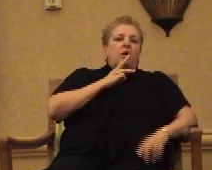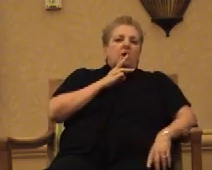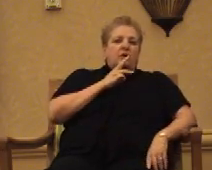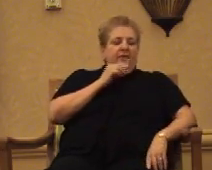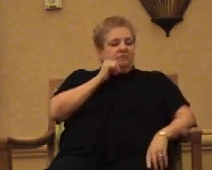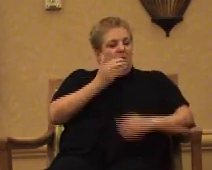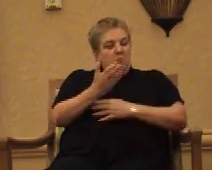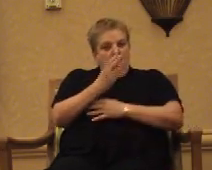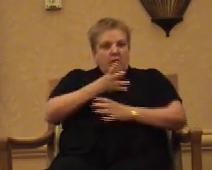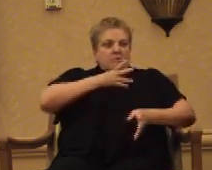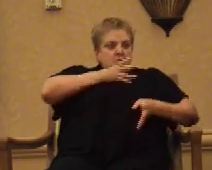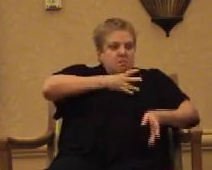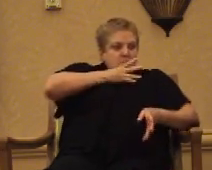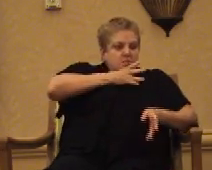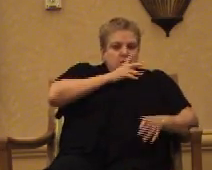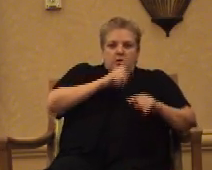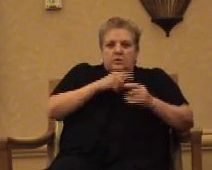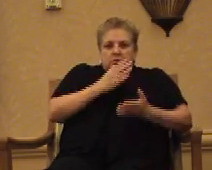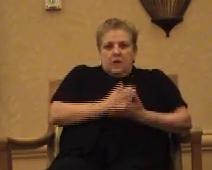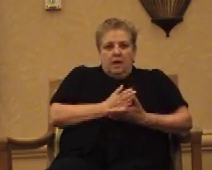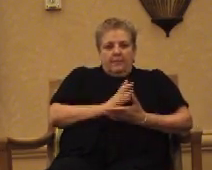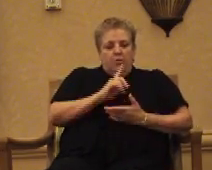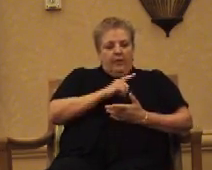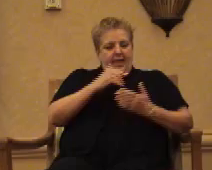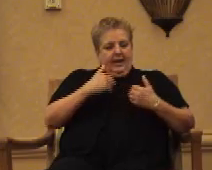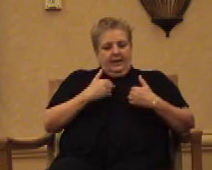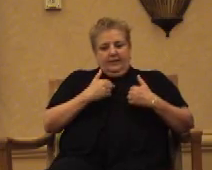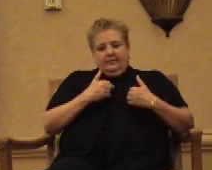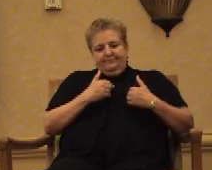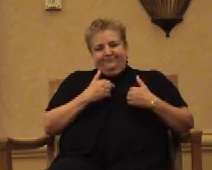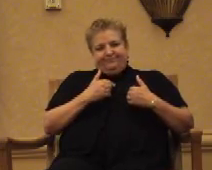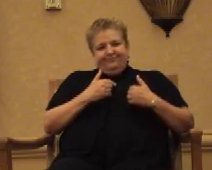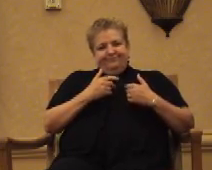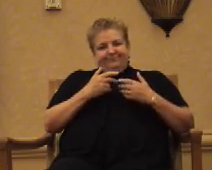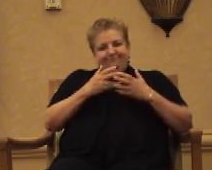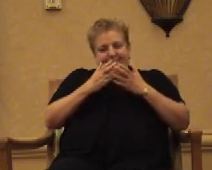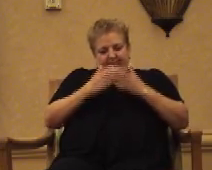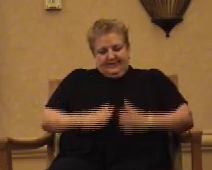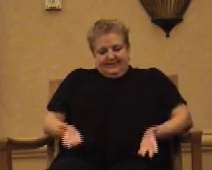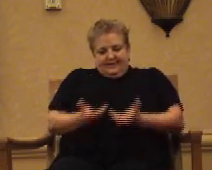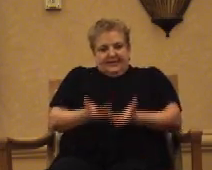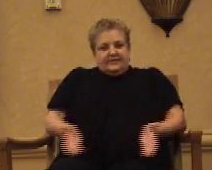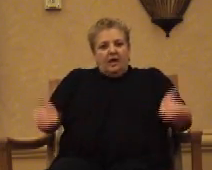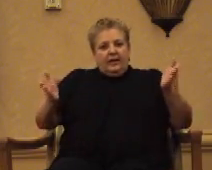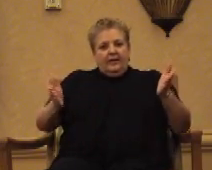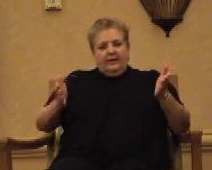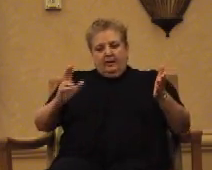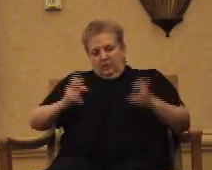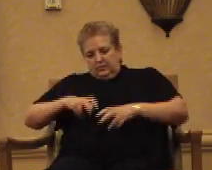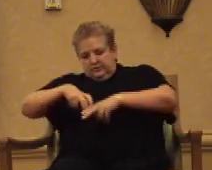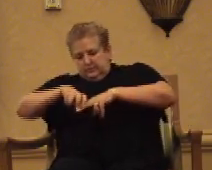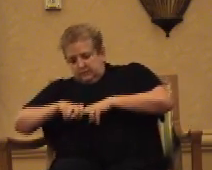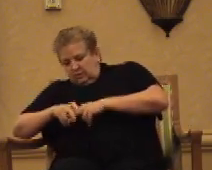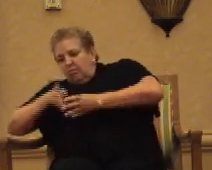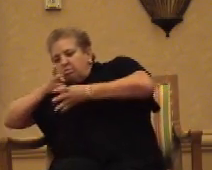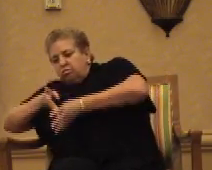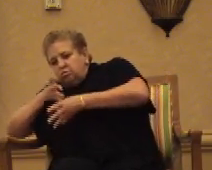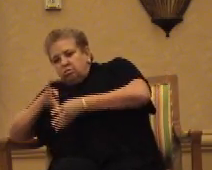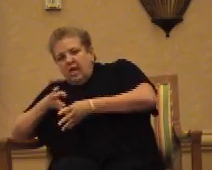I remember we had a sunken bathtub. My head was dangling in throwing up liver bile, taking a solemn oath, I'll never